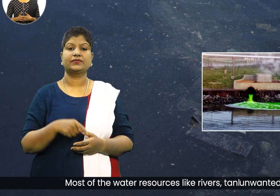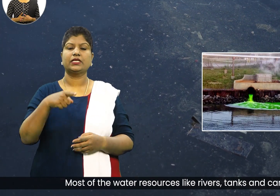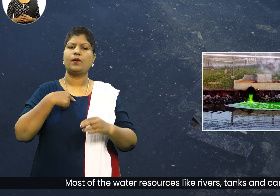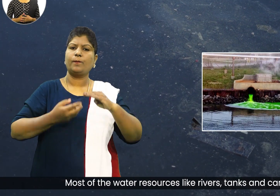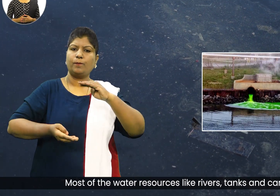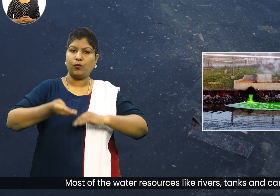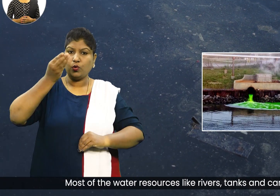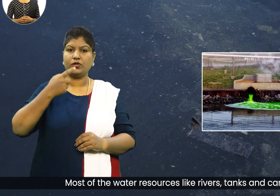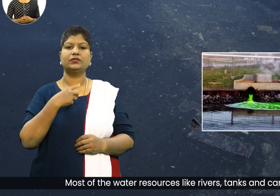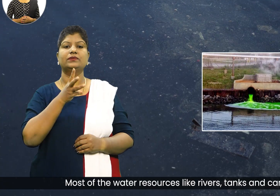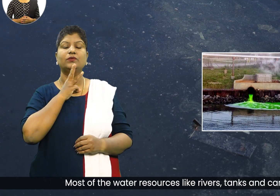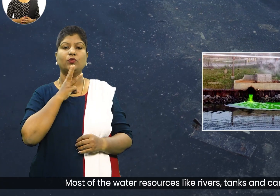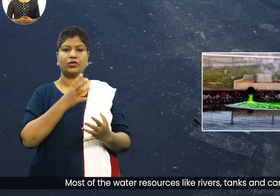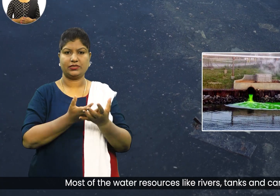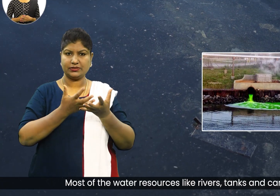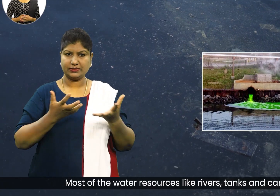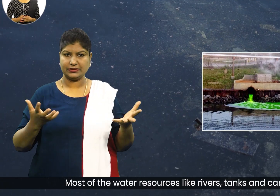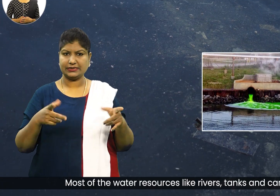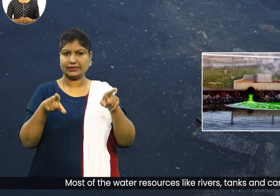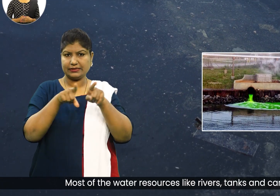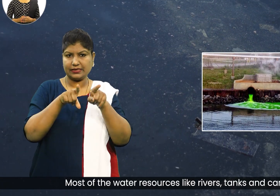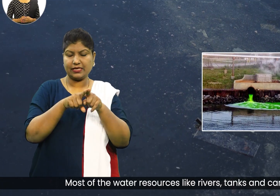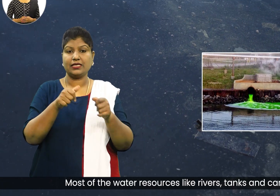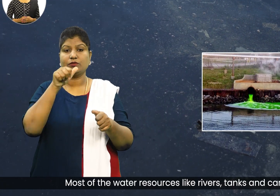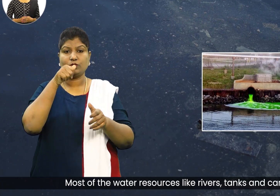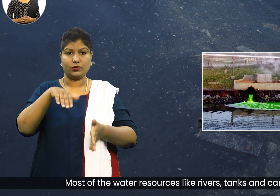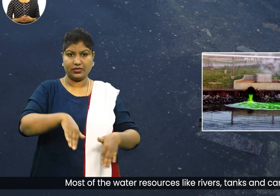Most of the water resources like rivers,